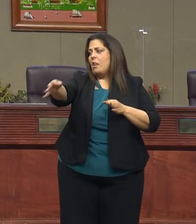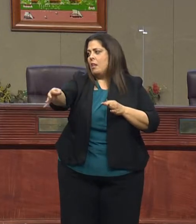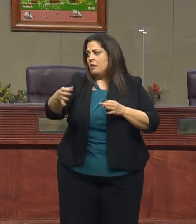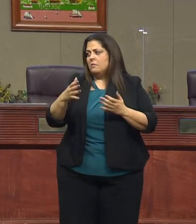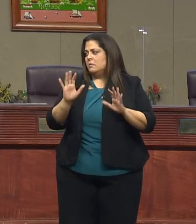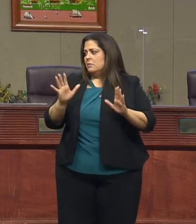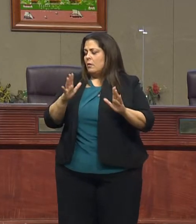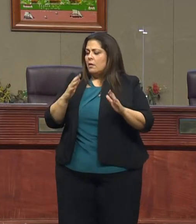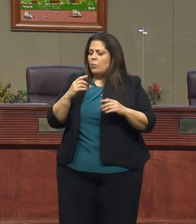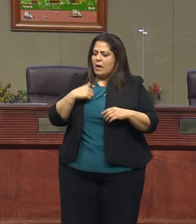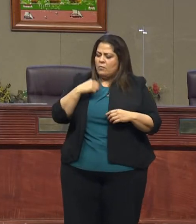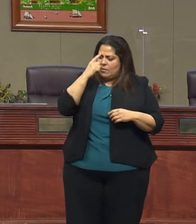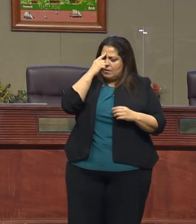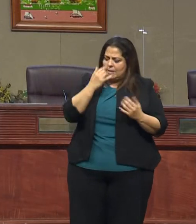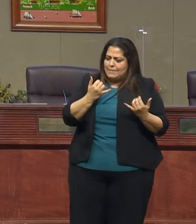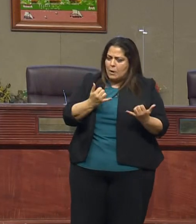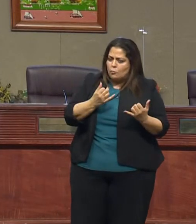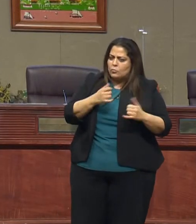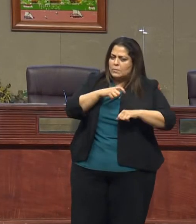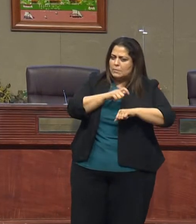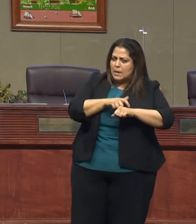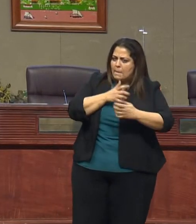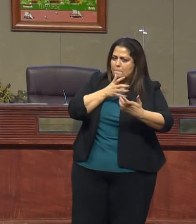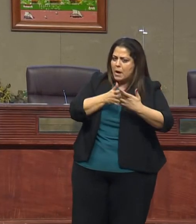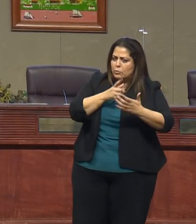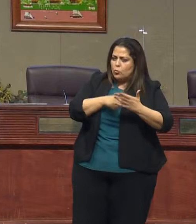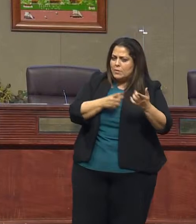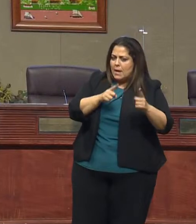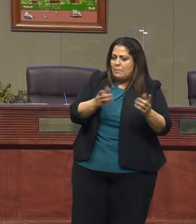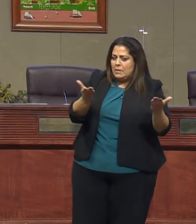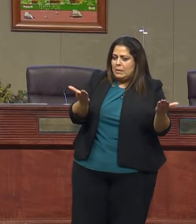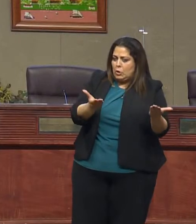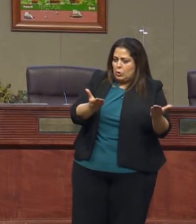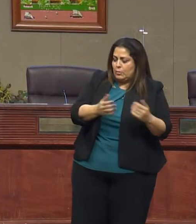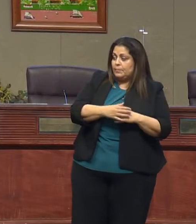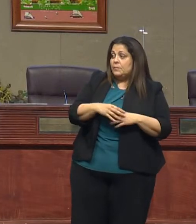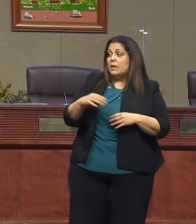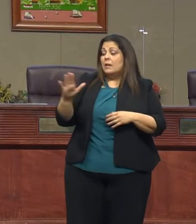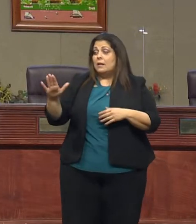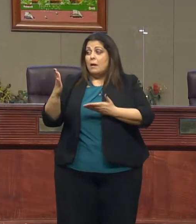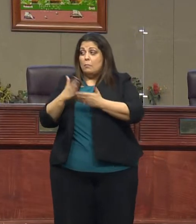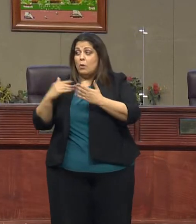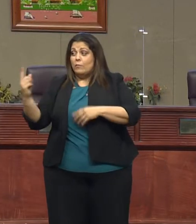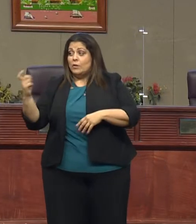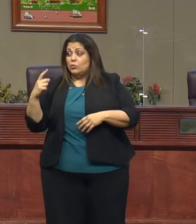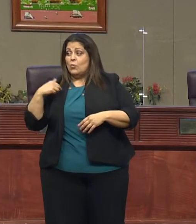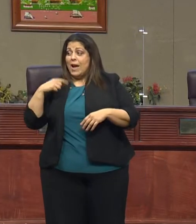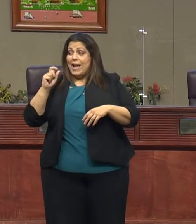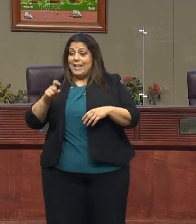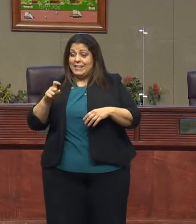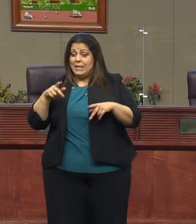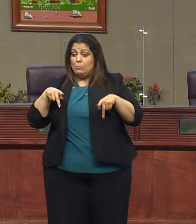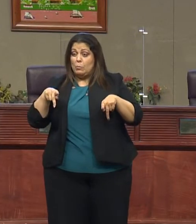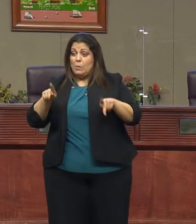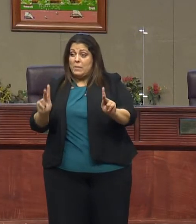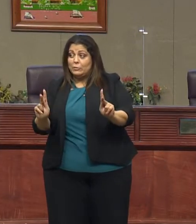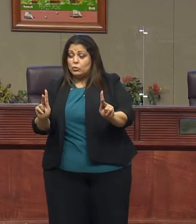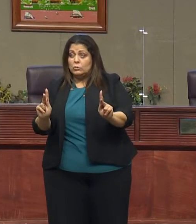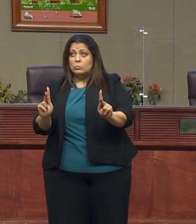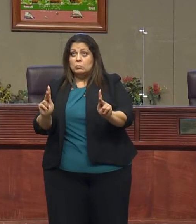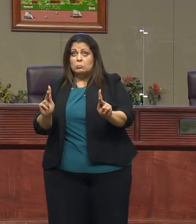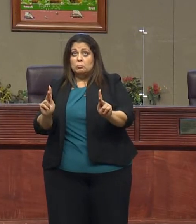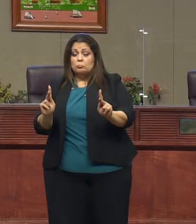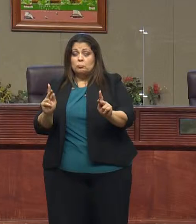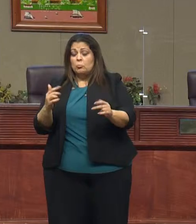happening on the ground here in this community. Now, part of your question was, do I need to get permission to do that? I